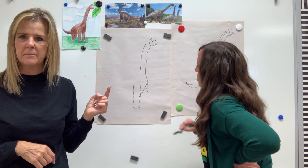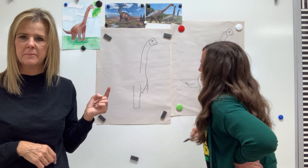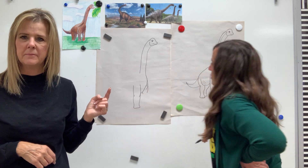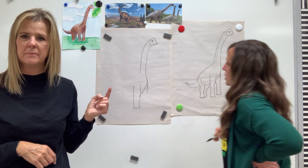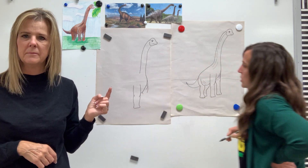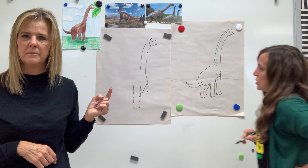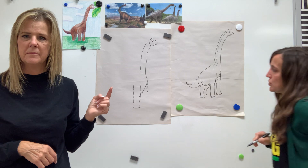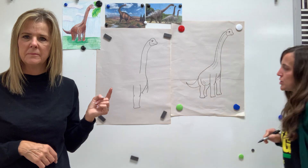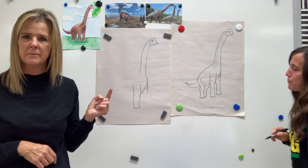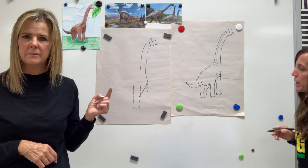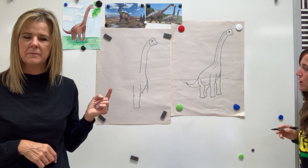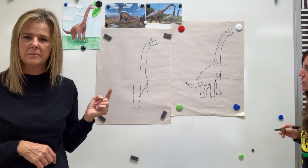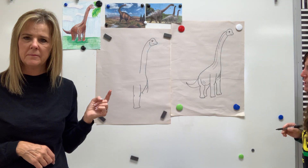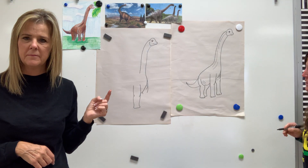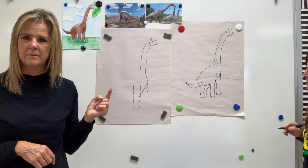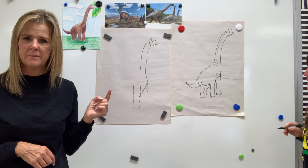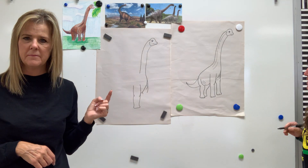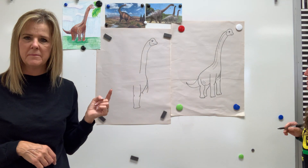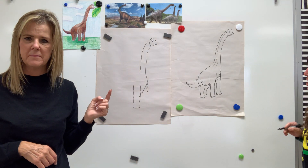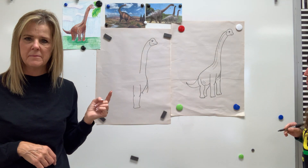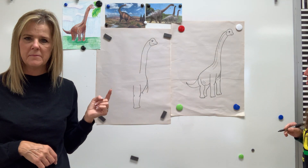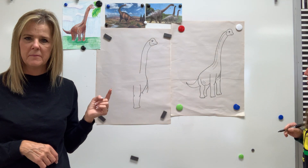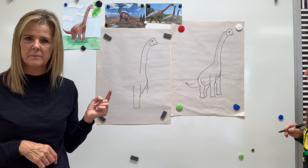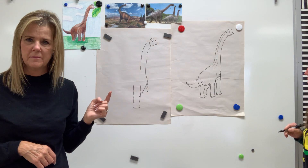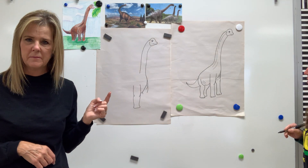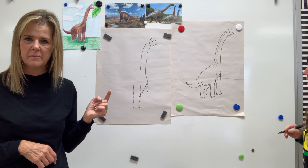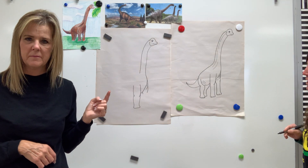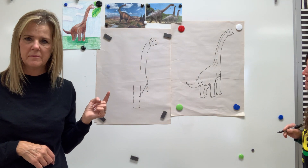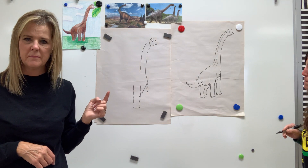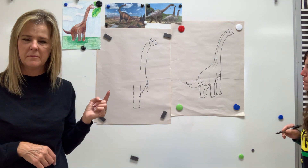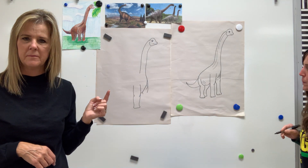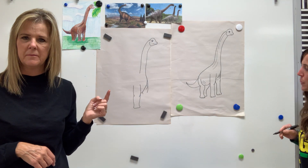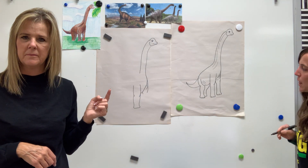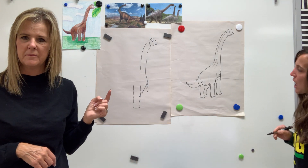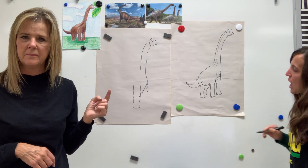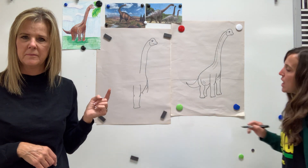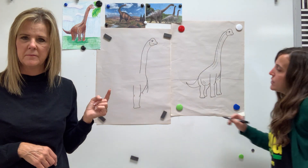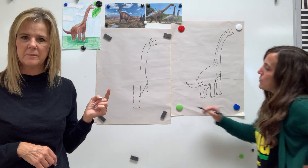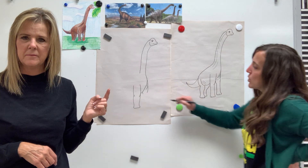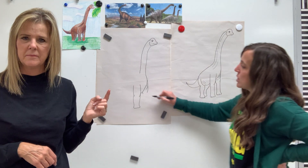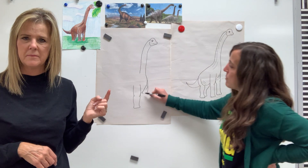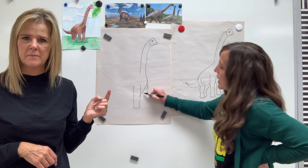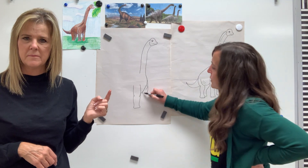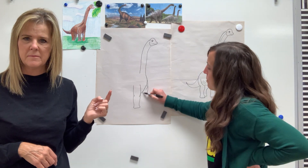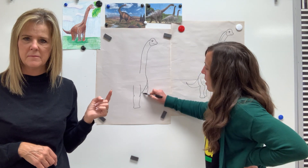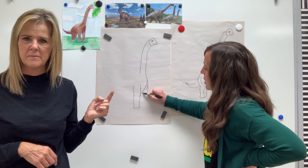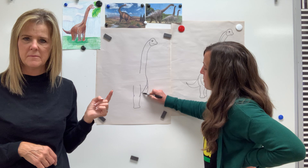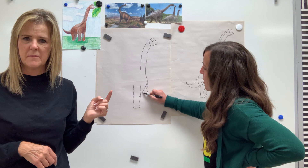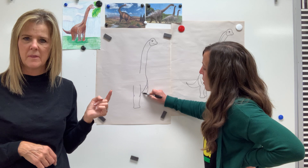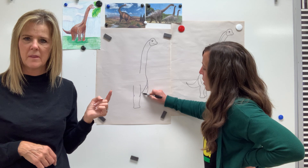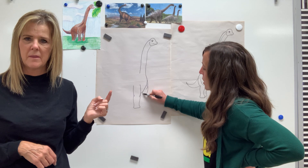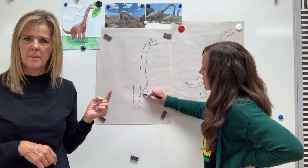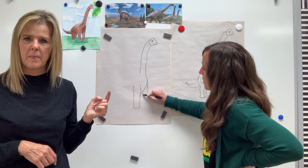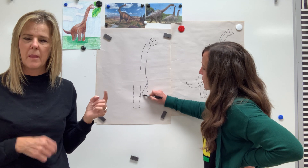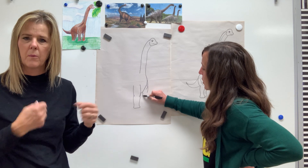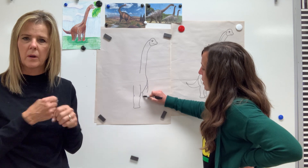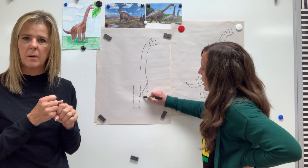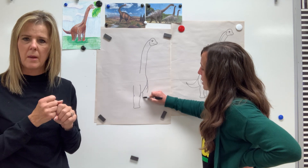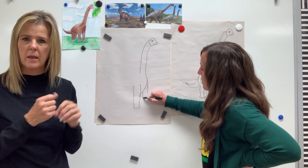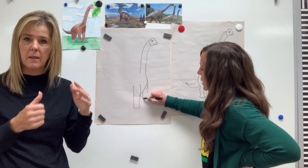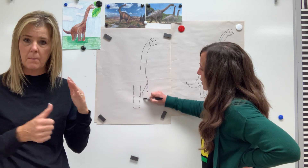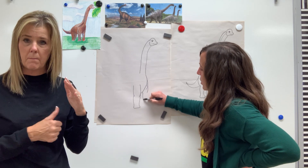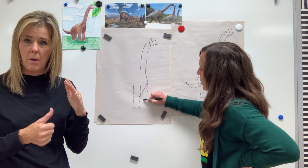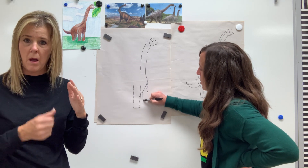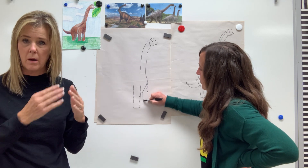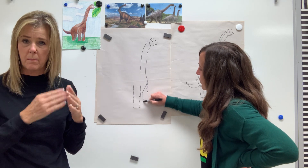bit shorter. You just barely see the top part of that other leg. Then we're gonna make the bottom part. I'm gonna go